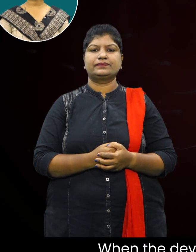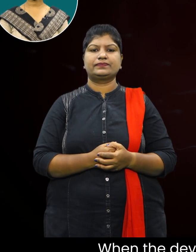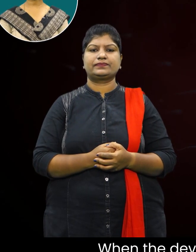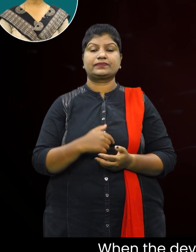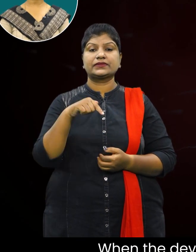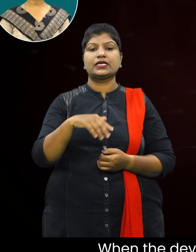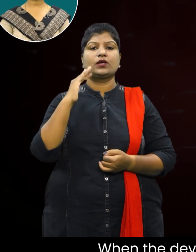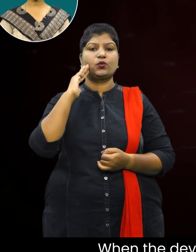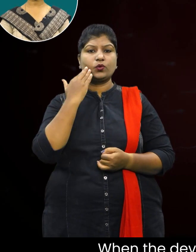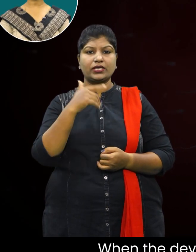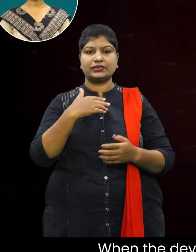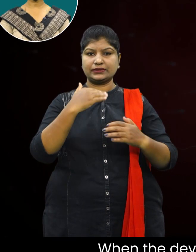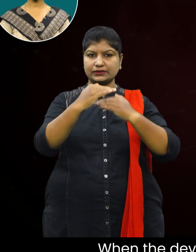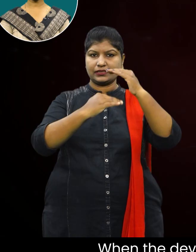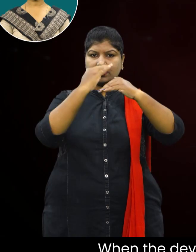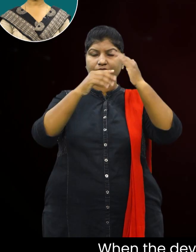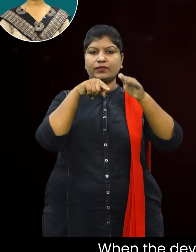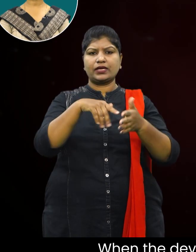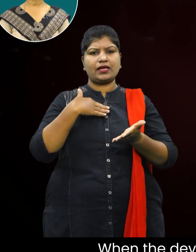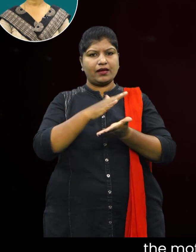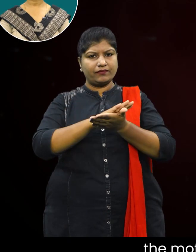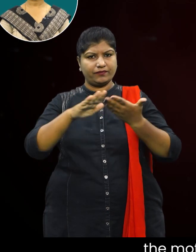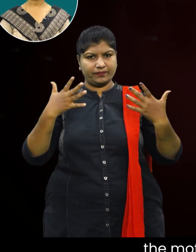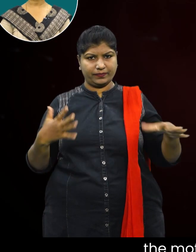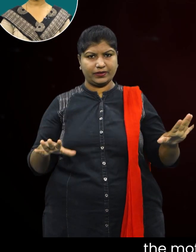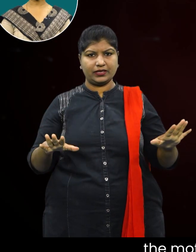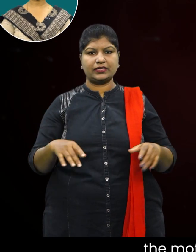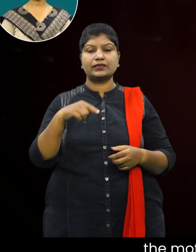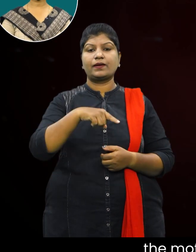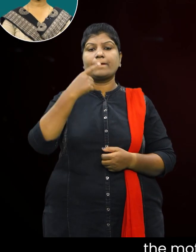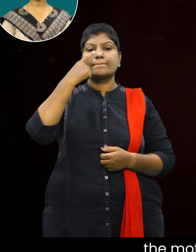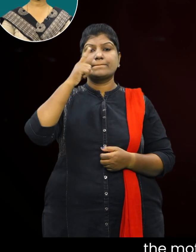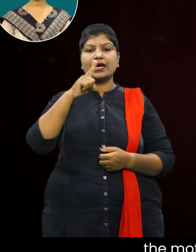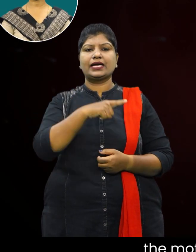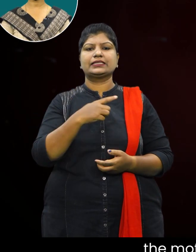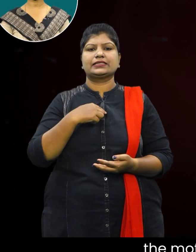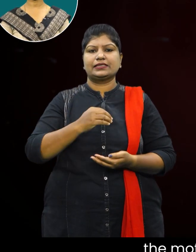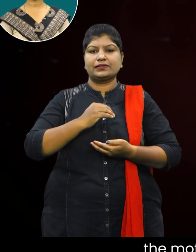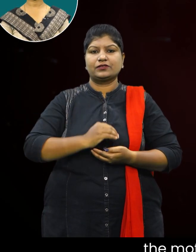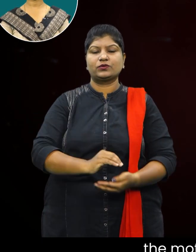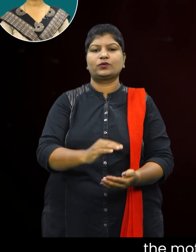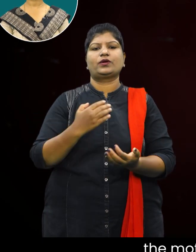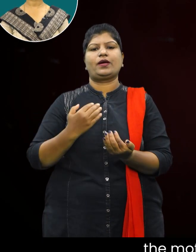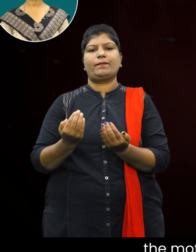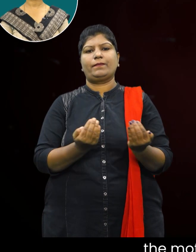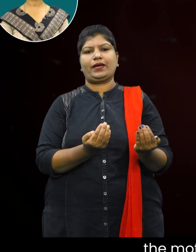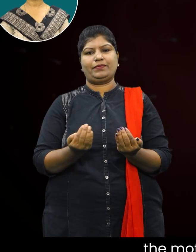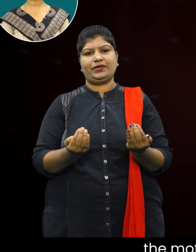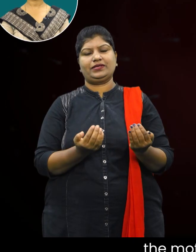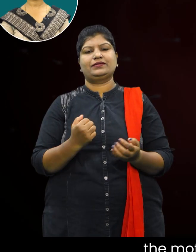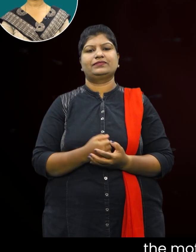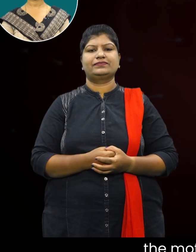When the development of the fetus is complete, the mother gives birth to the baby.